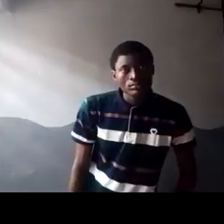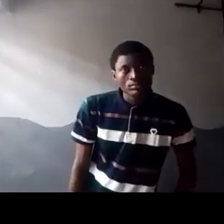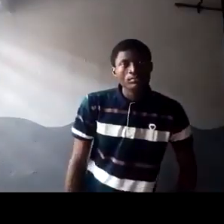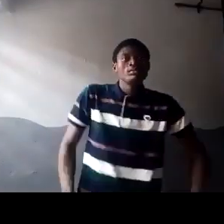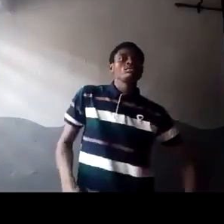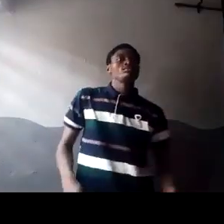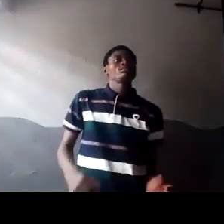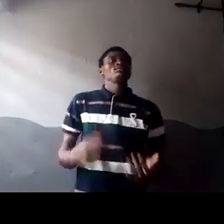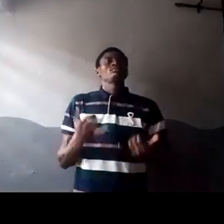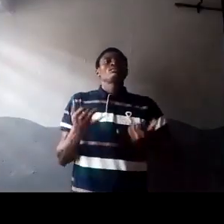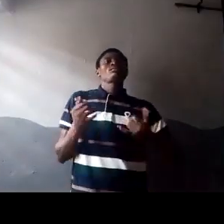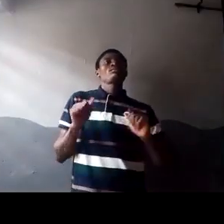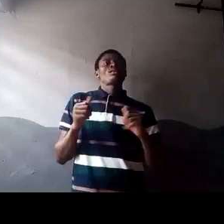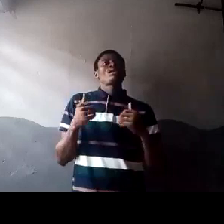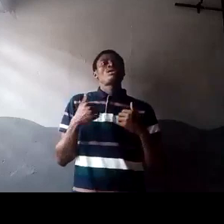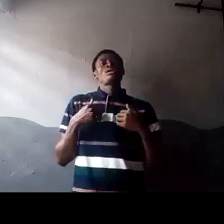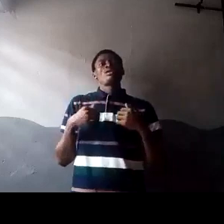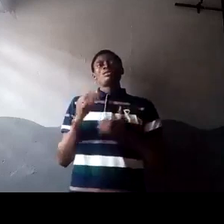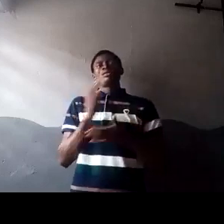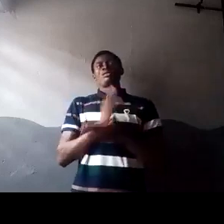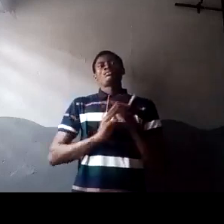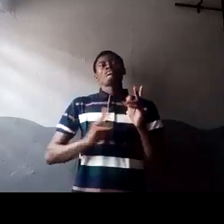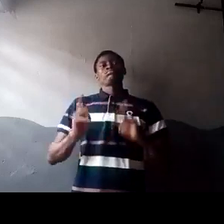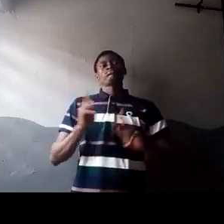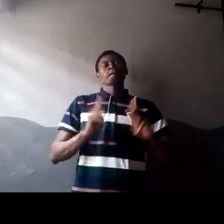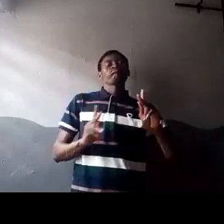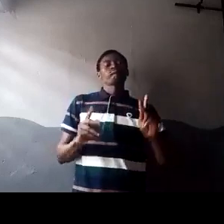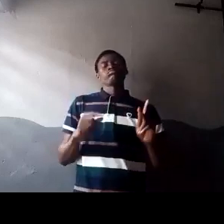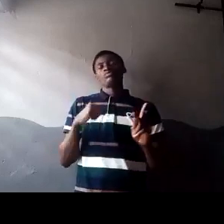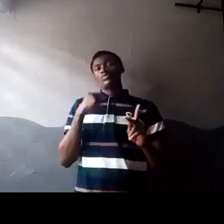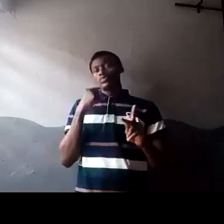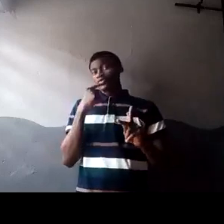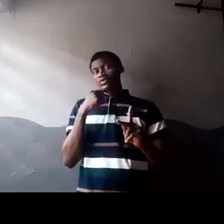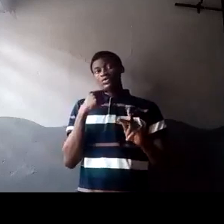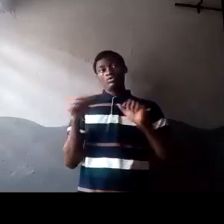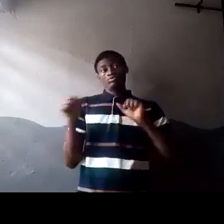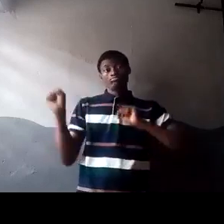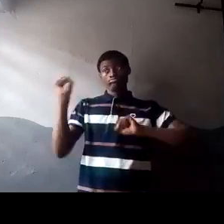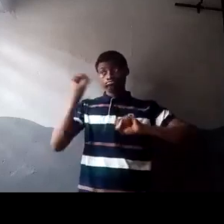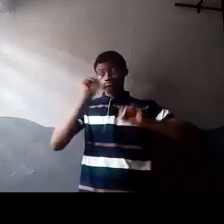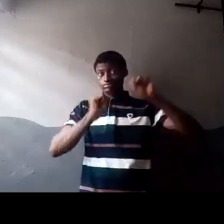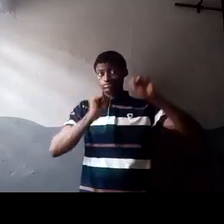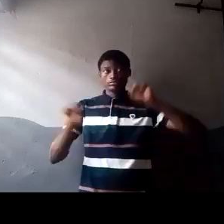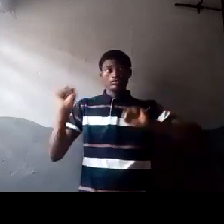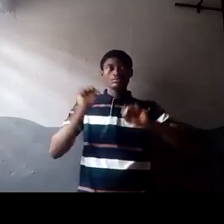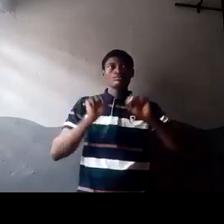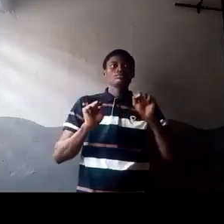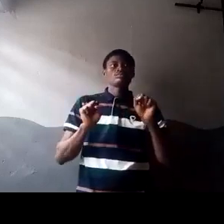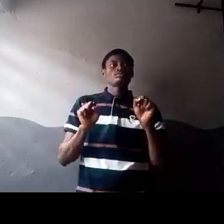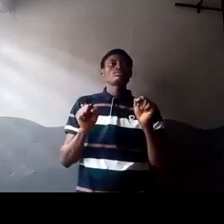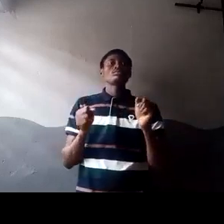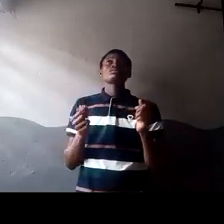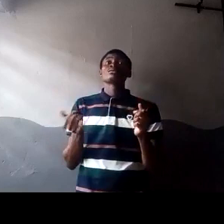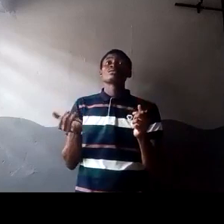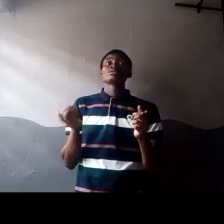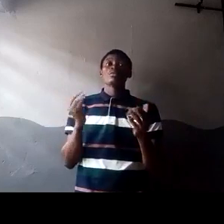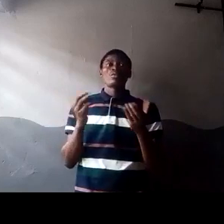going to have people that are not struggling. And they want to see if you can think out